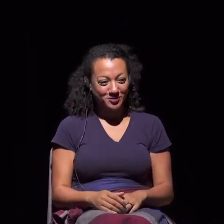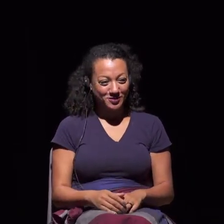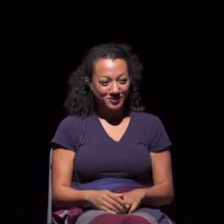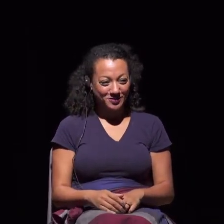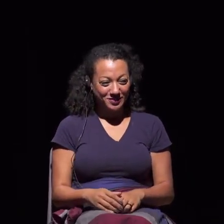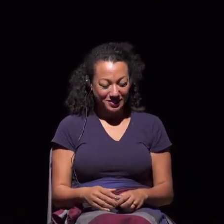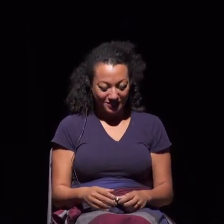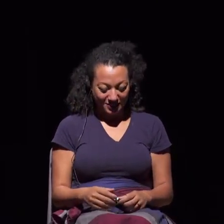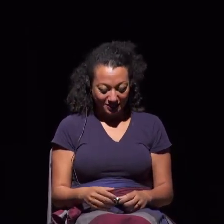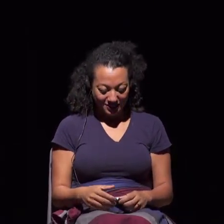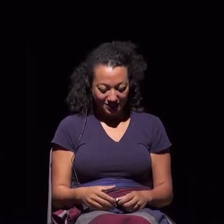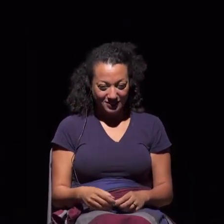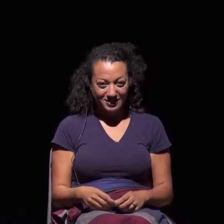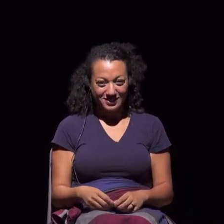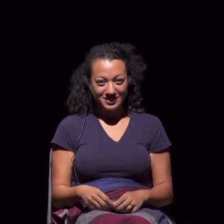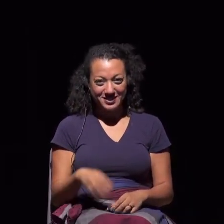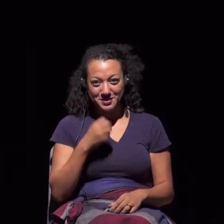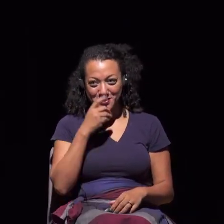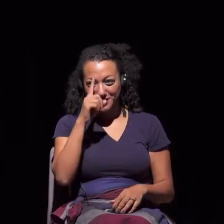Good morning.